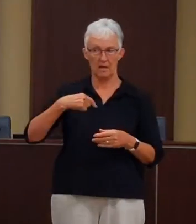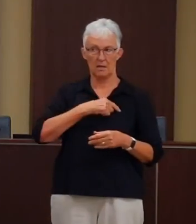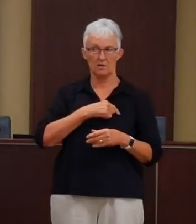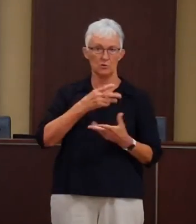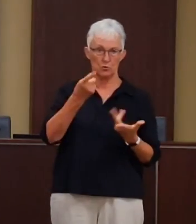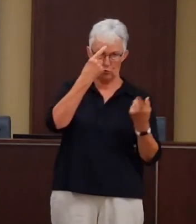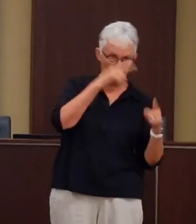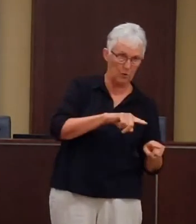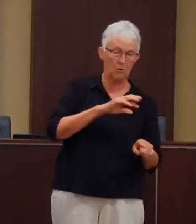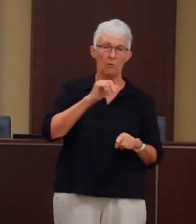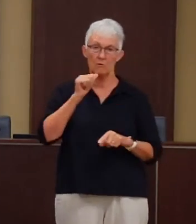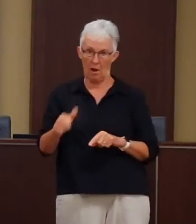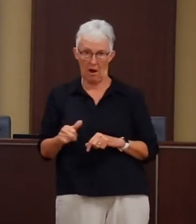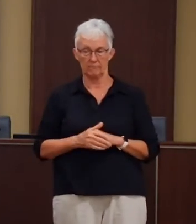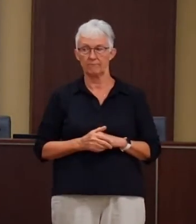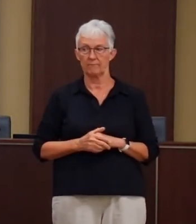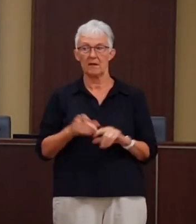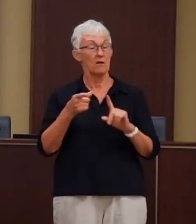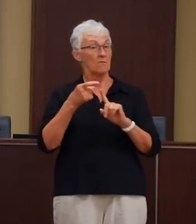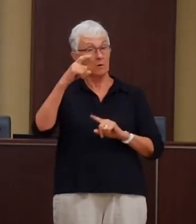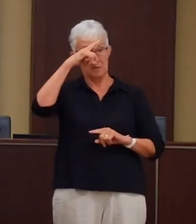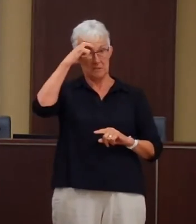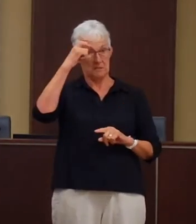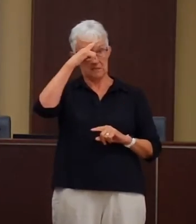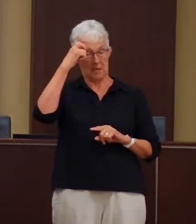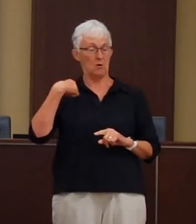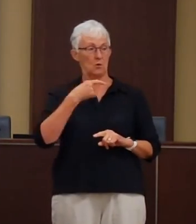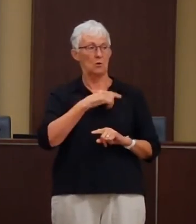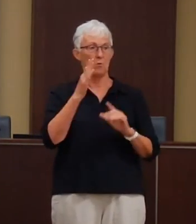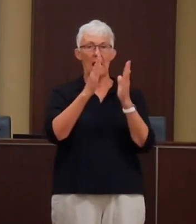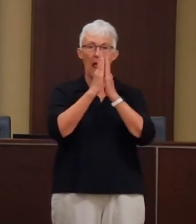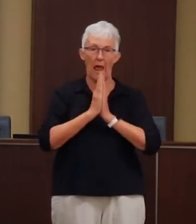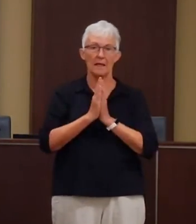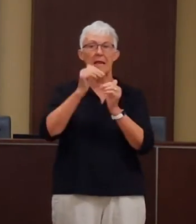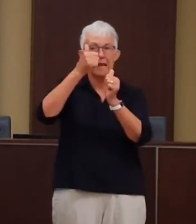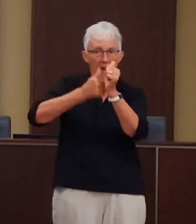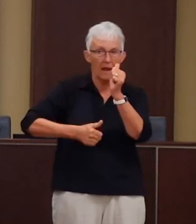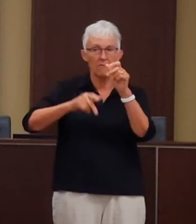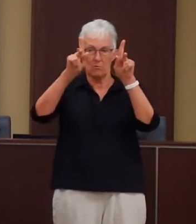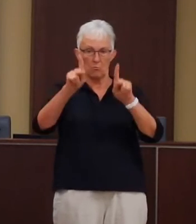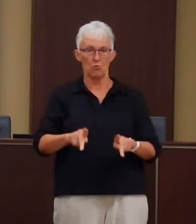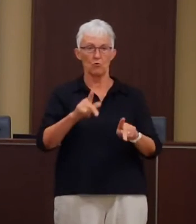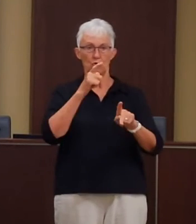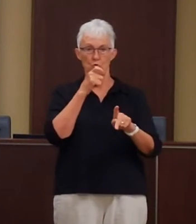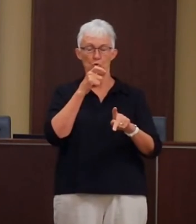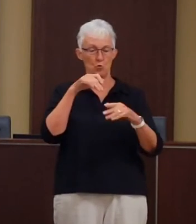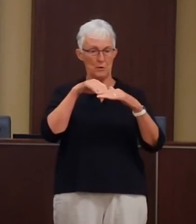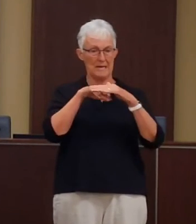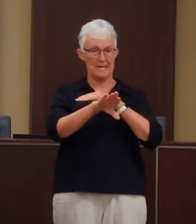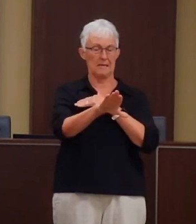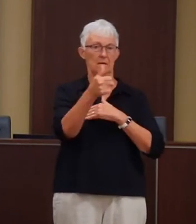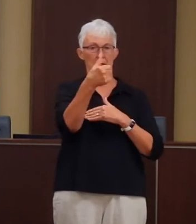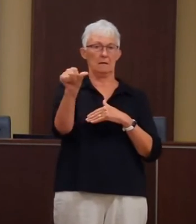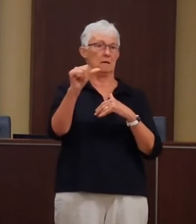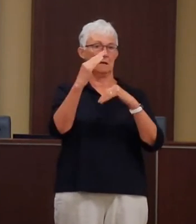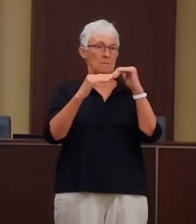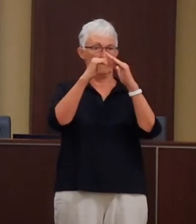continue from this summer. We'll continue with the protocols of asking everyone to self-screen for symptoms prior to entering our